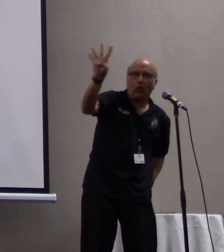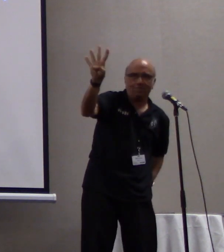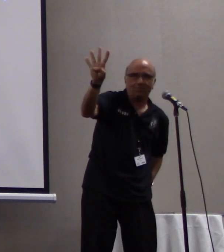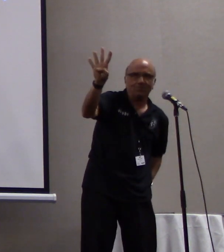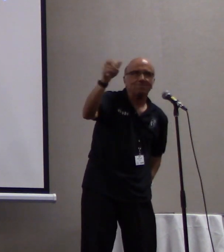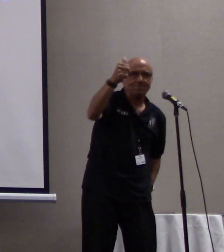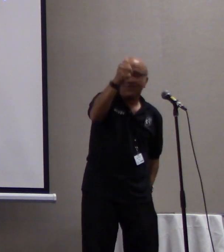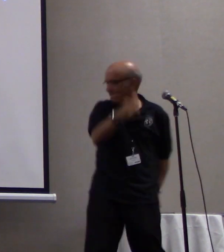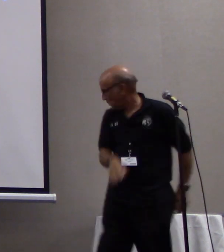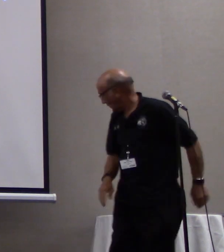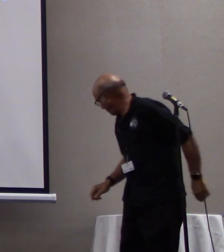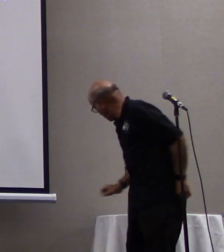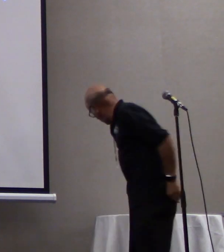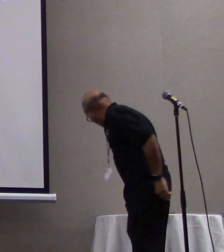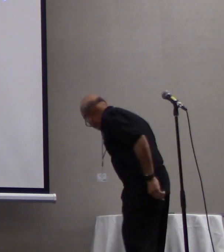to 4.